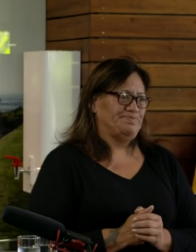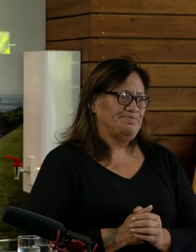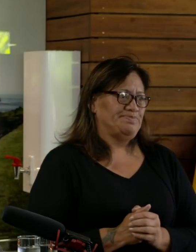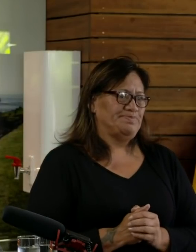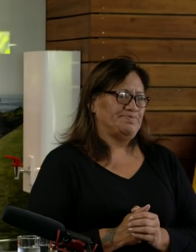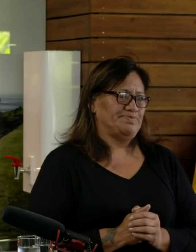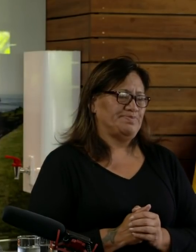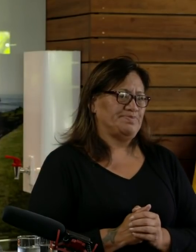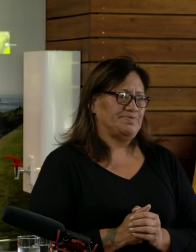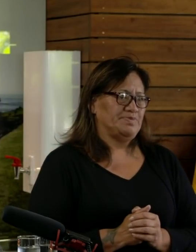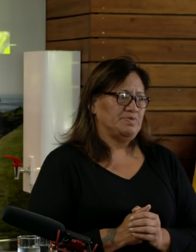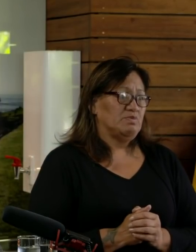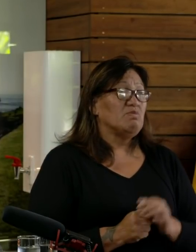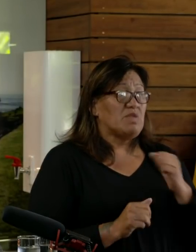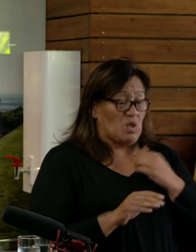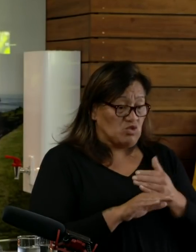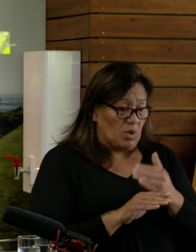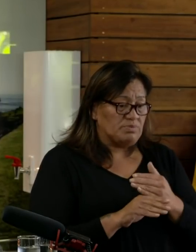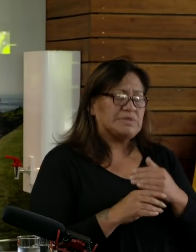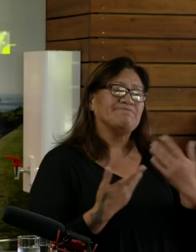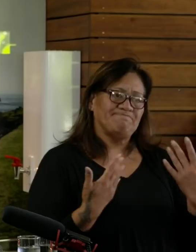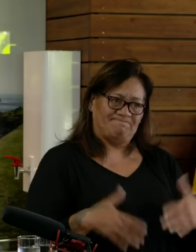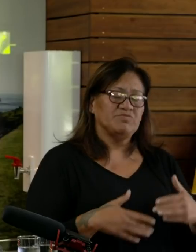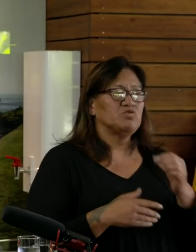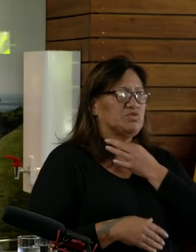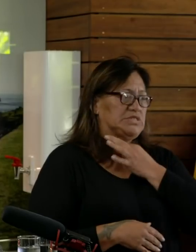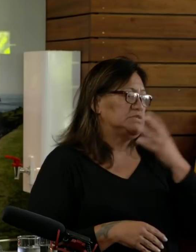The operation was not without risk.